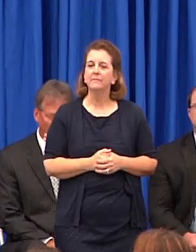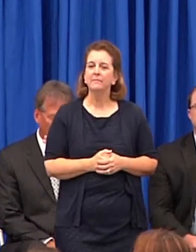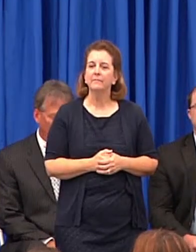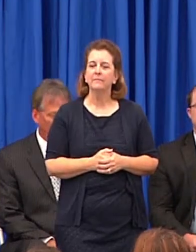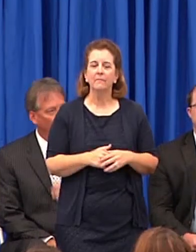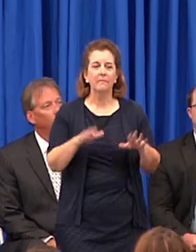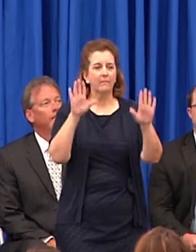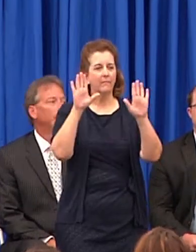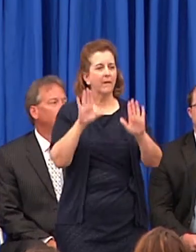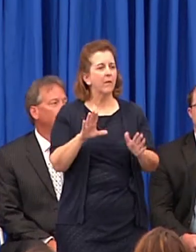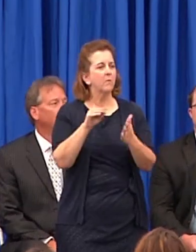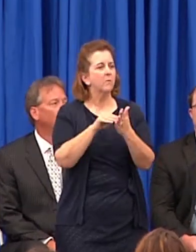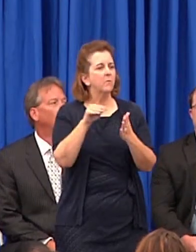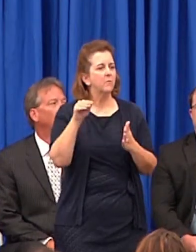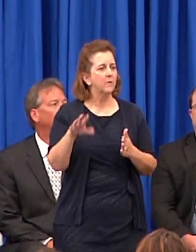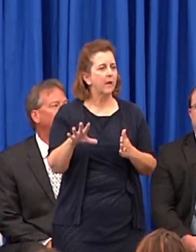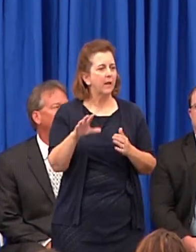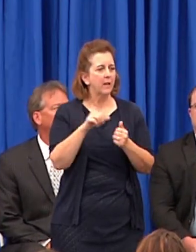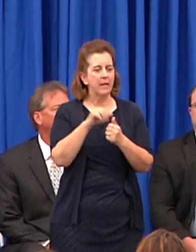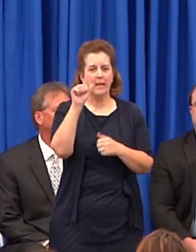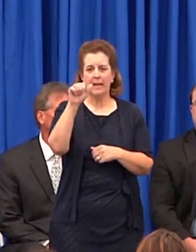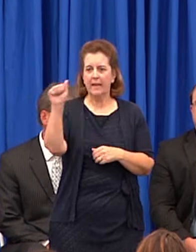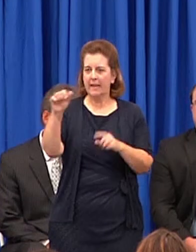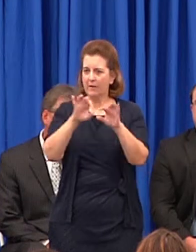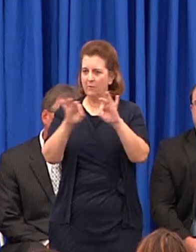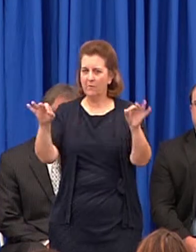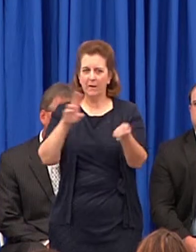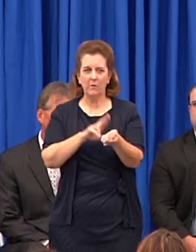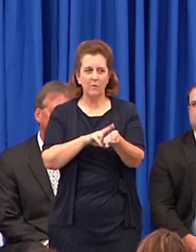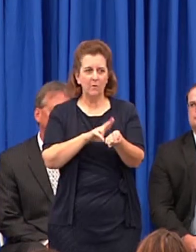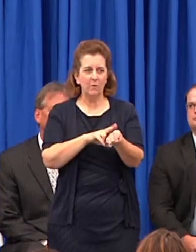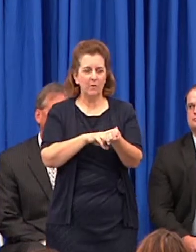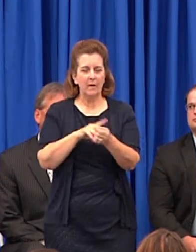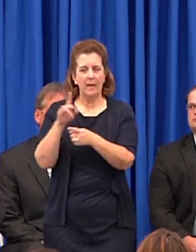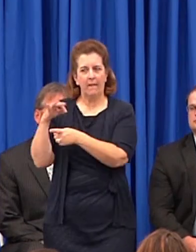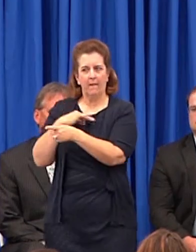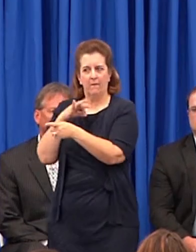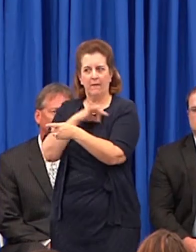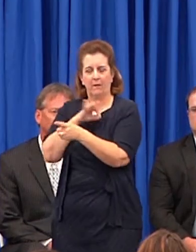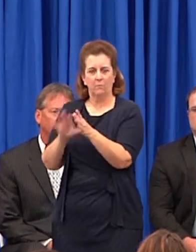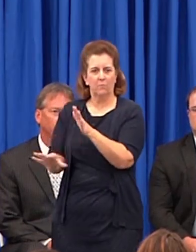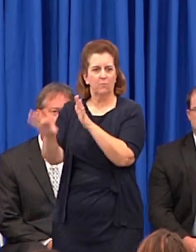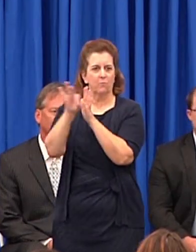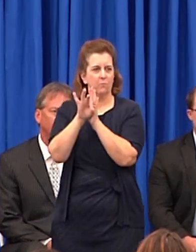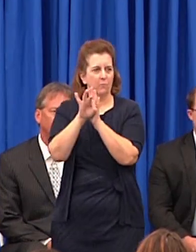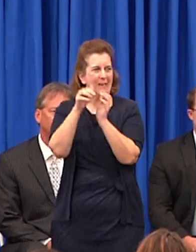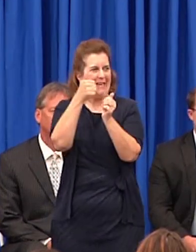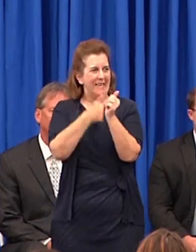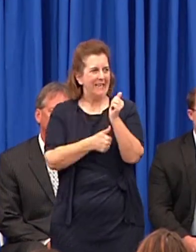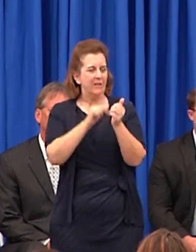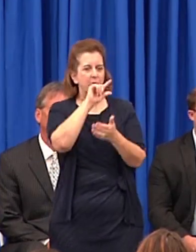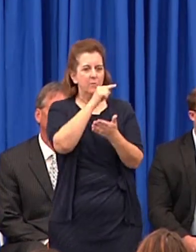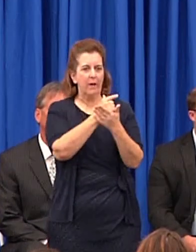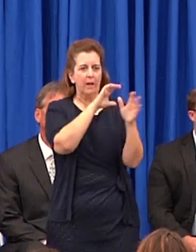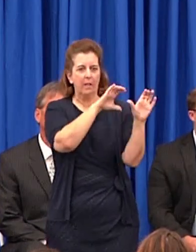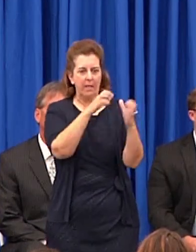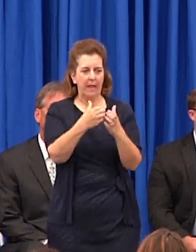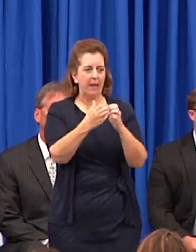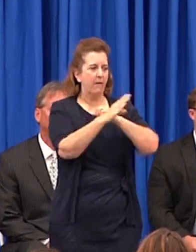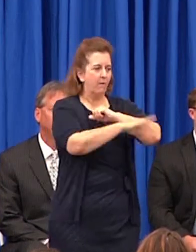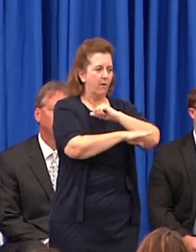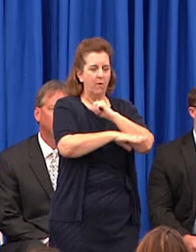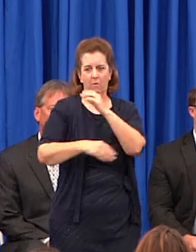The Outstanding Student in Associate Degree Nursing selection is made by the nursing faculty for each graduating class in the fall and